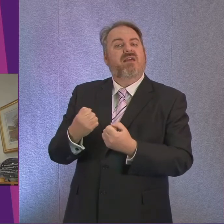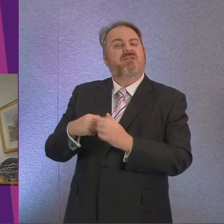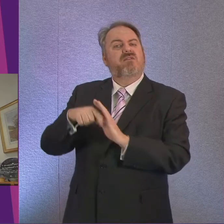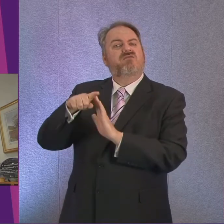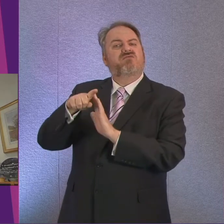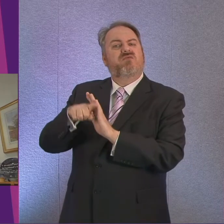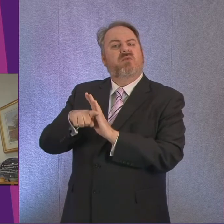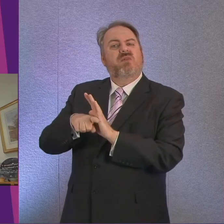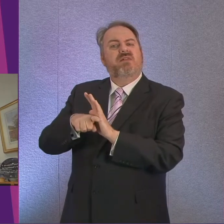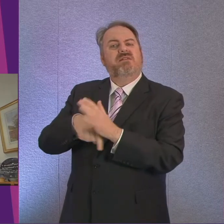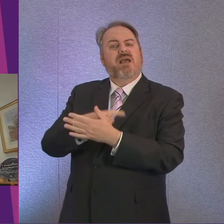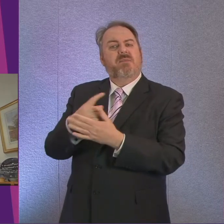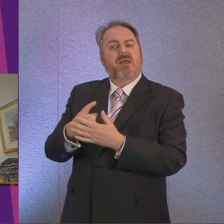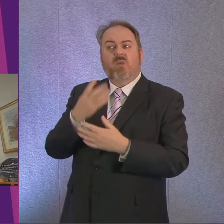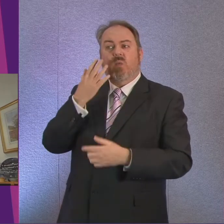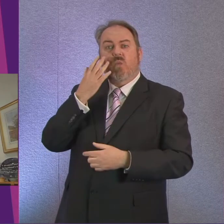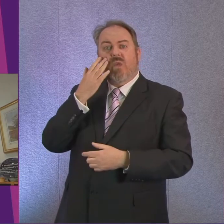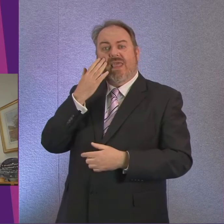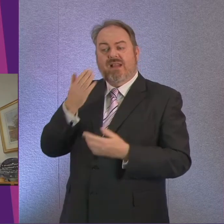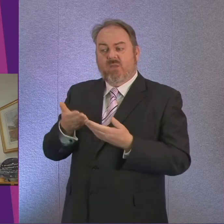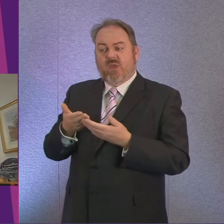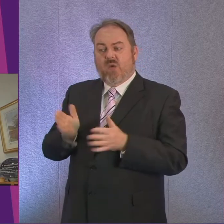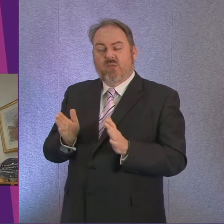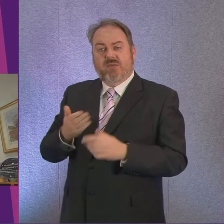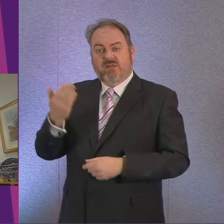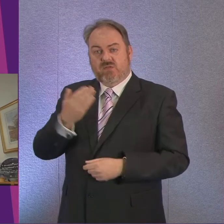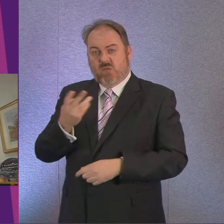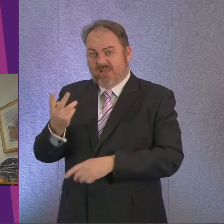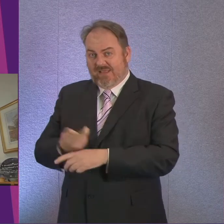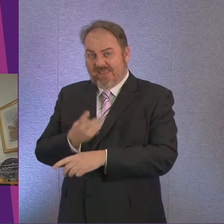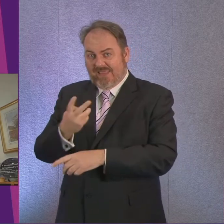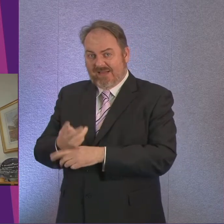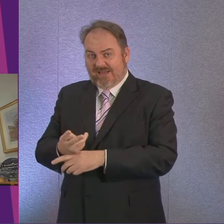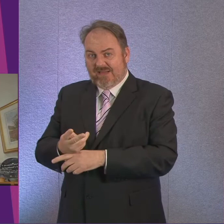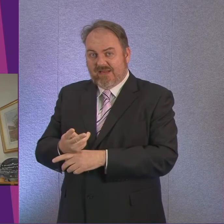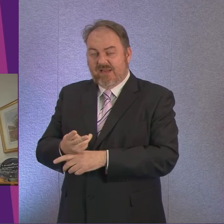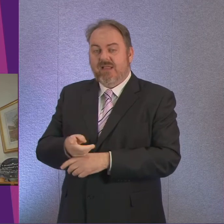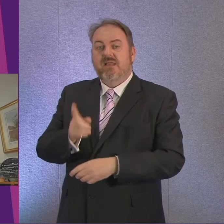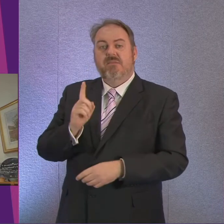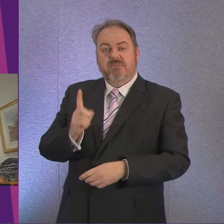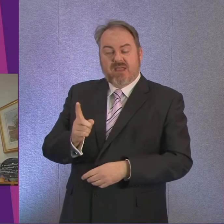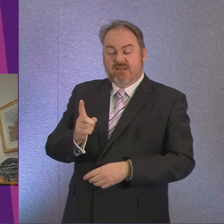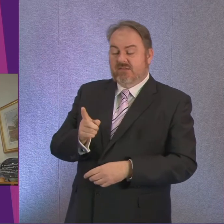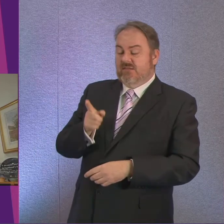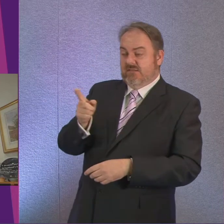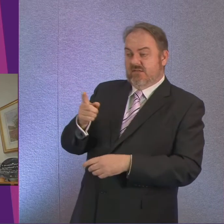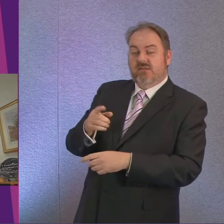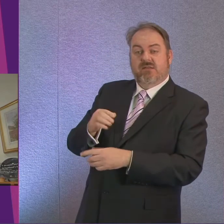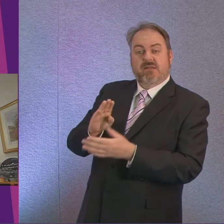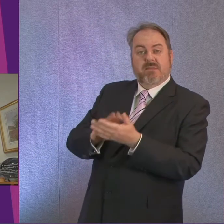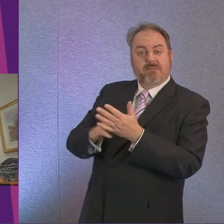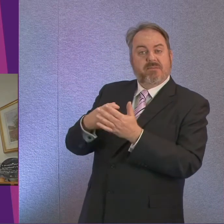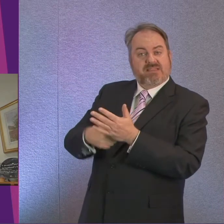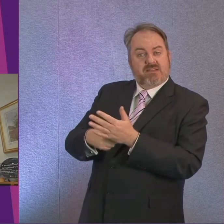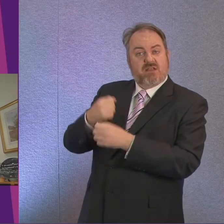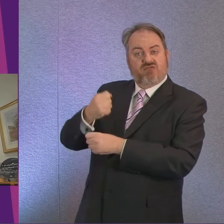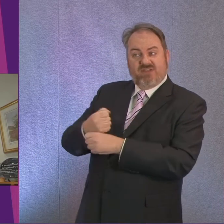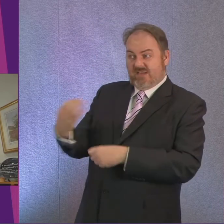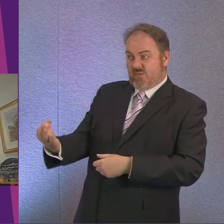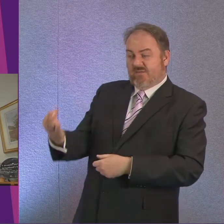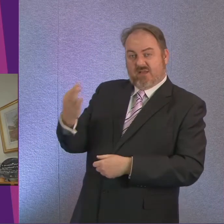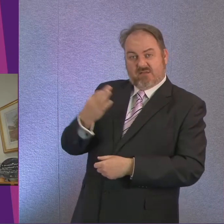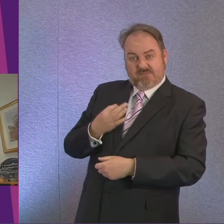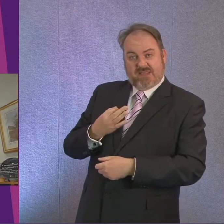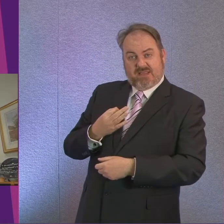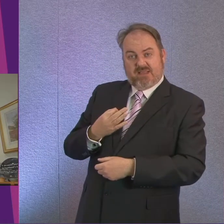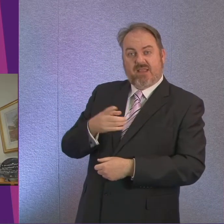the opening of schools. Now, the key test, and this is the point that Mr. Green asked me about, is that we must be satisfied that